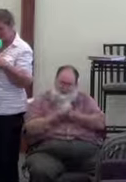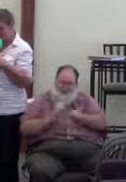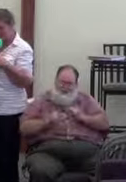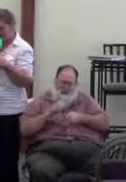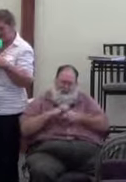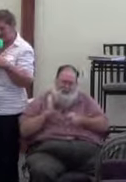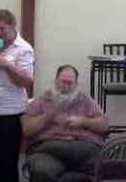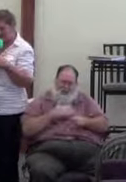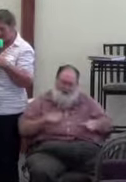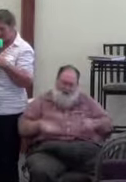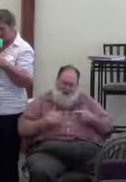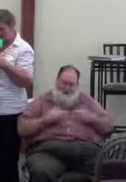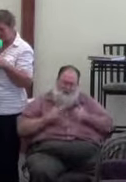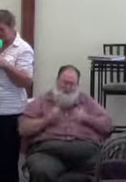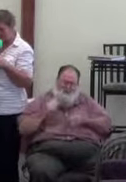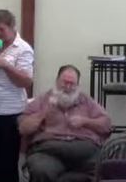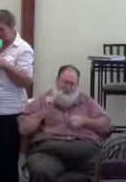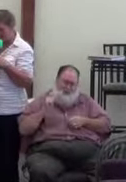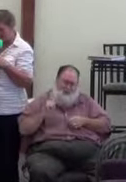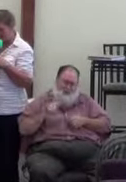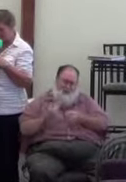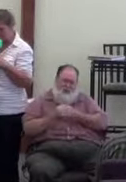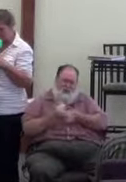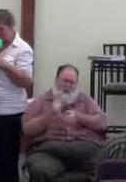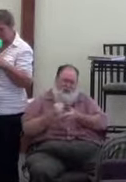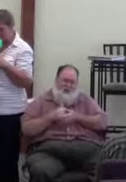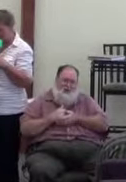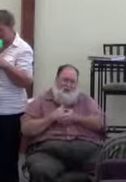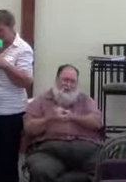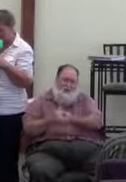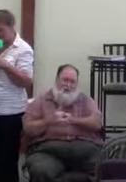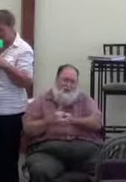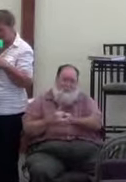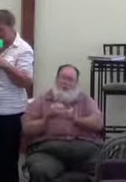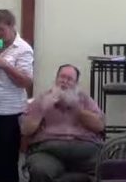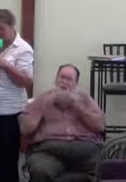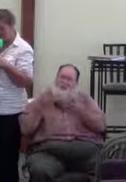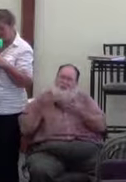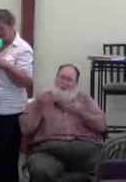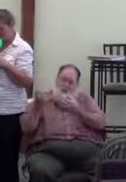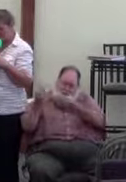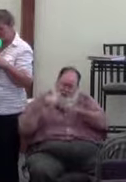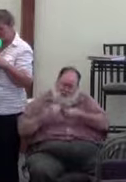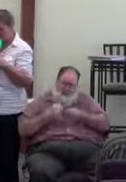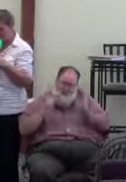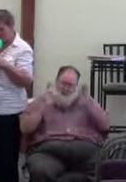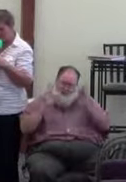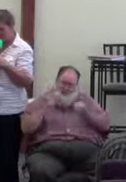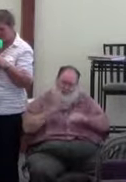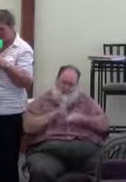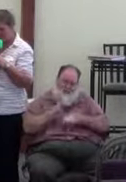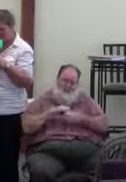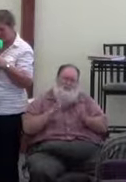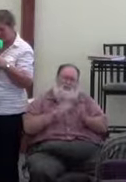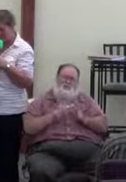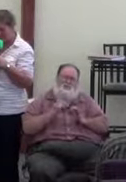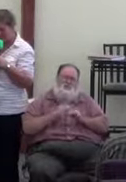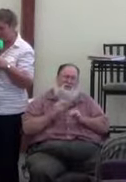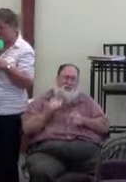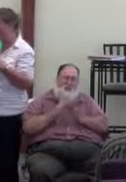to love them, Father, and thank you for giving us such a wonderful church. In Jesus' name we pray, amen.